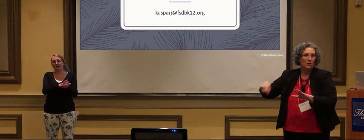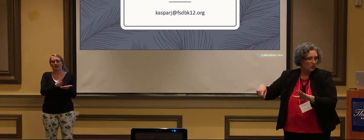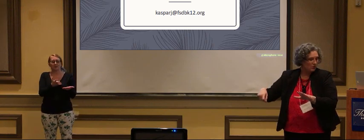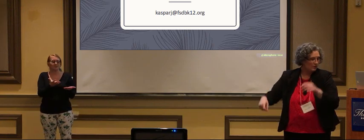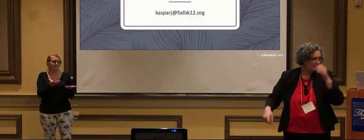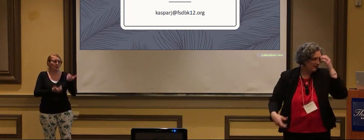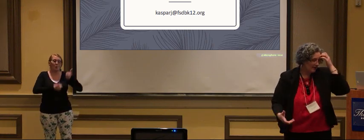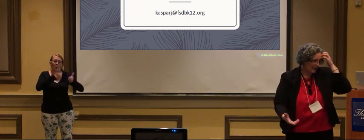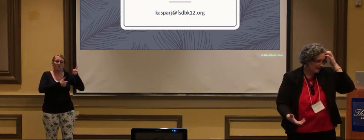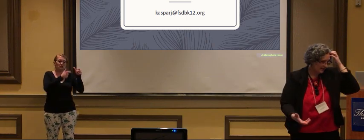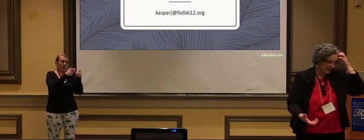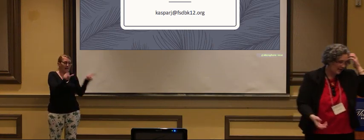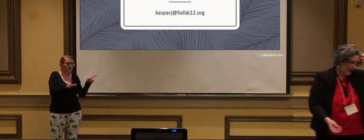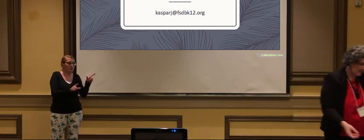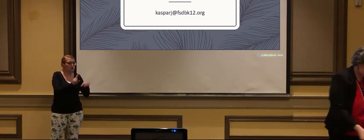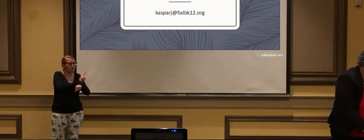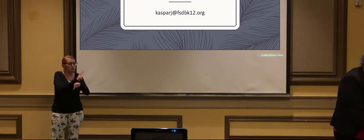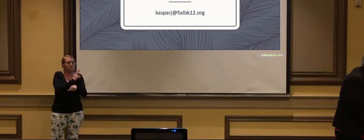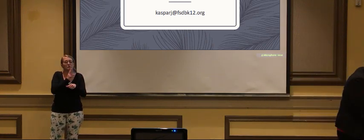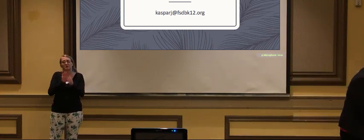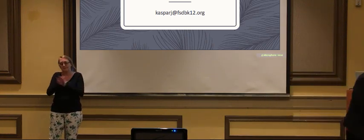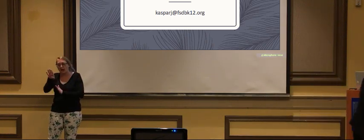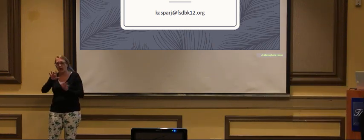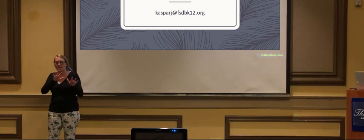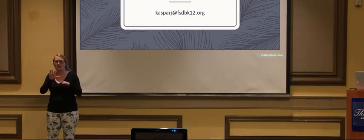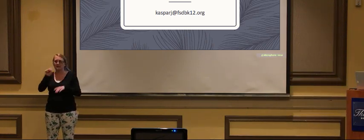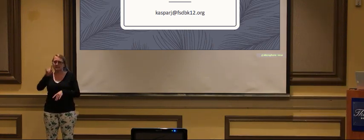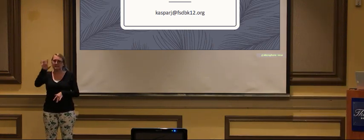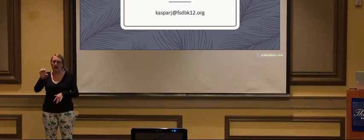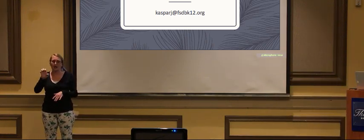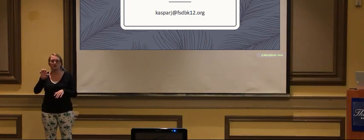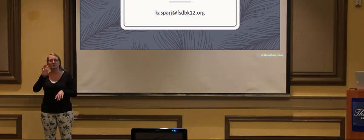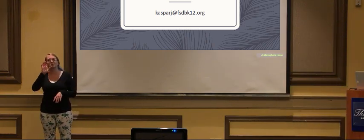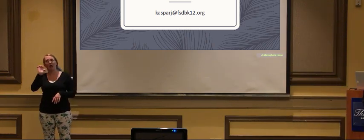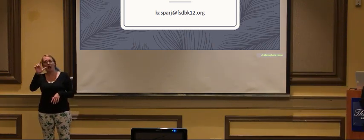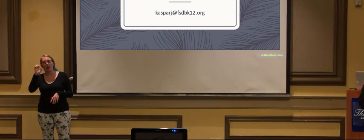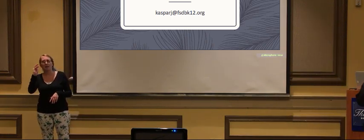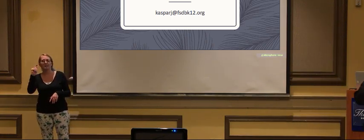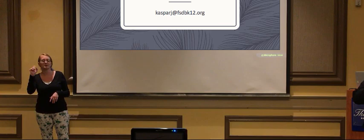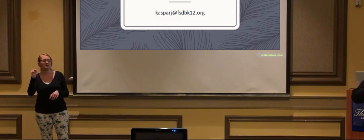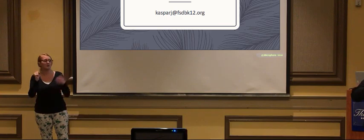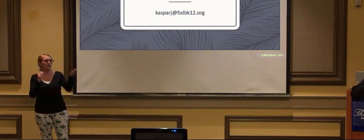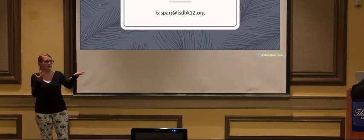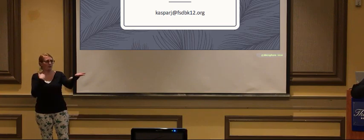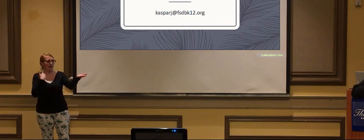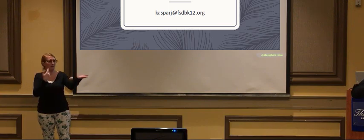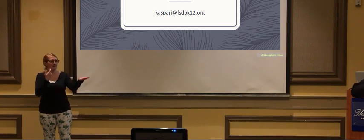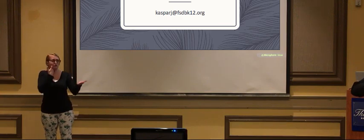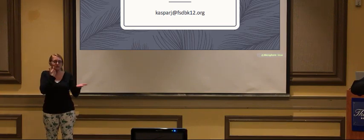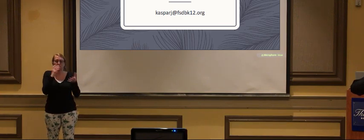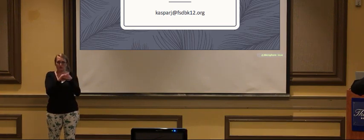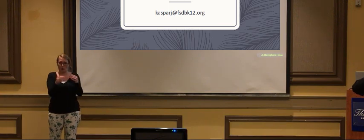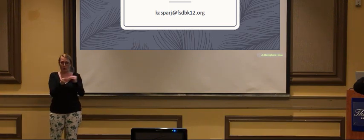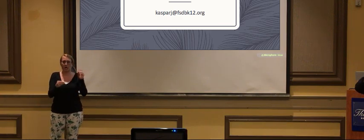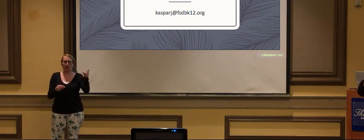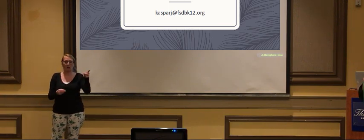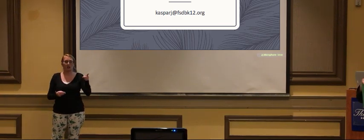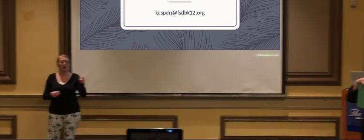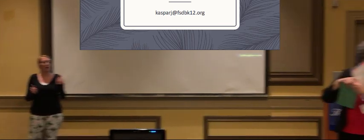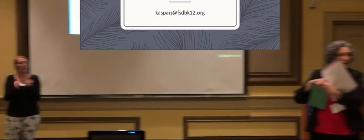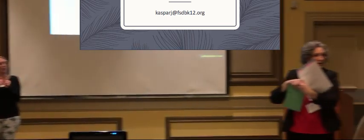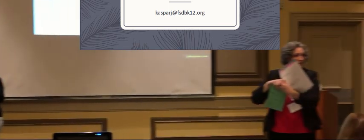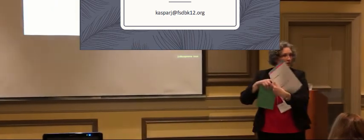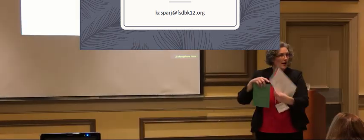structure is being used, styles and elements. Here we have a recent story